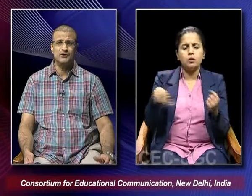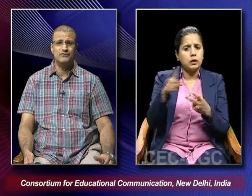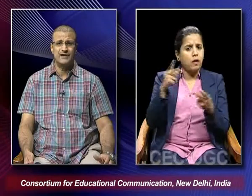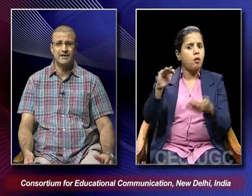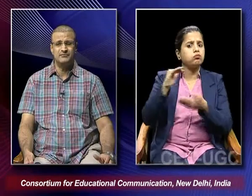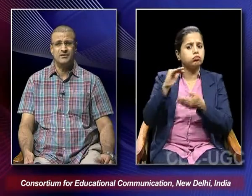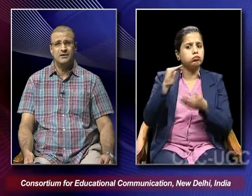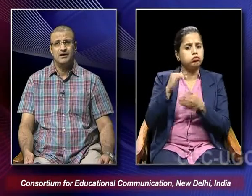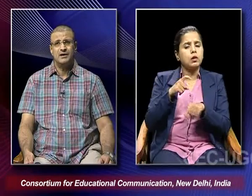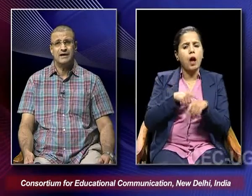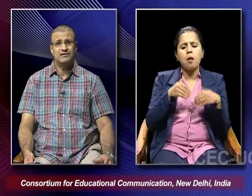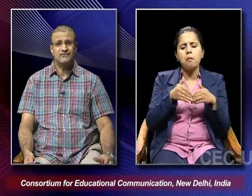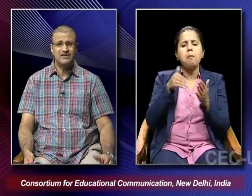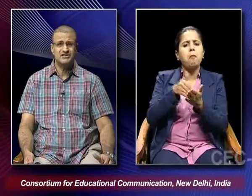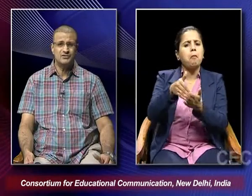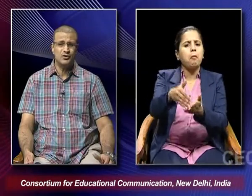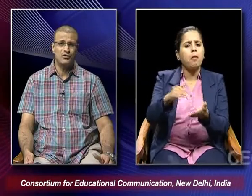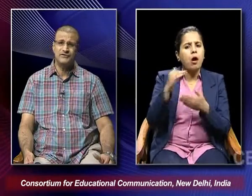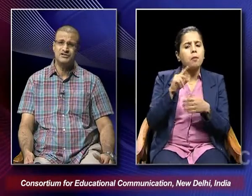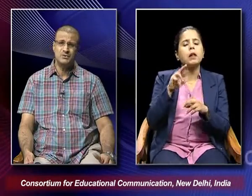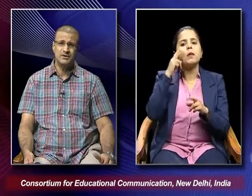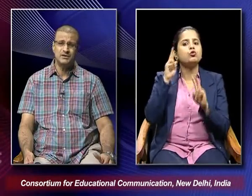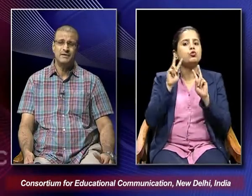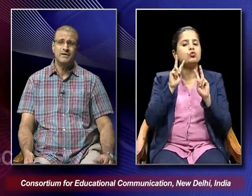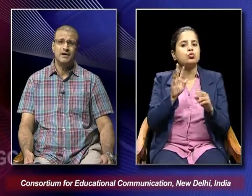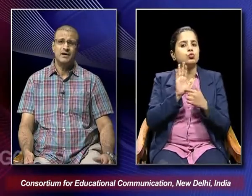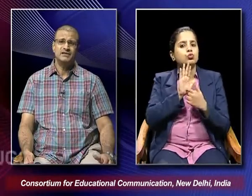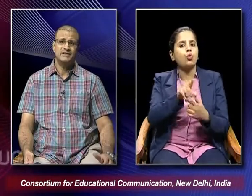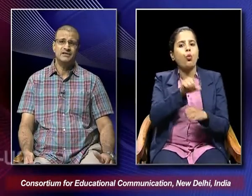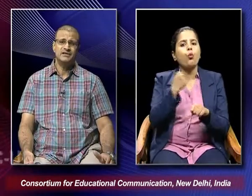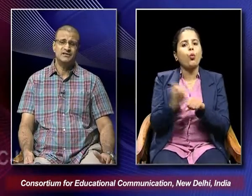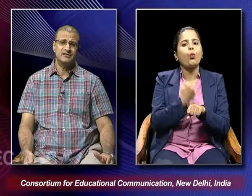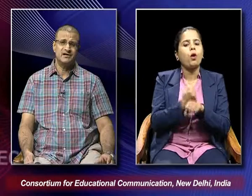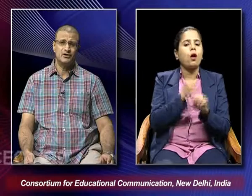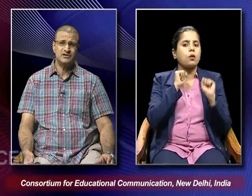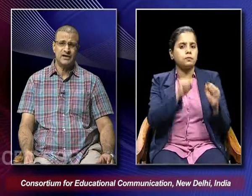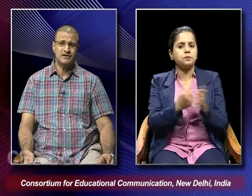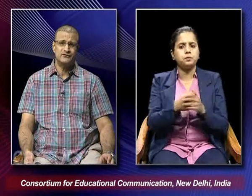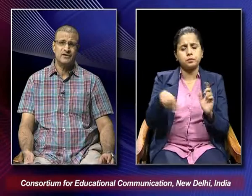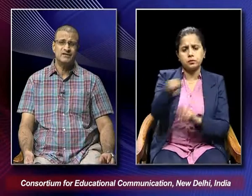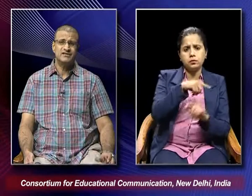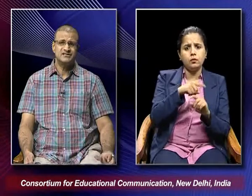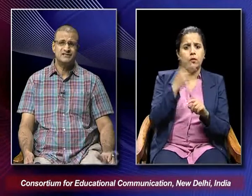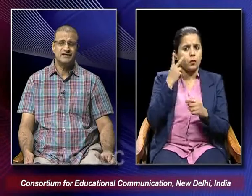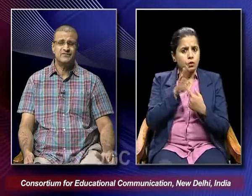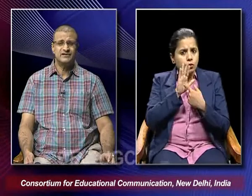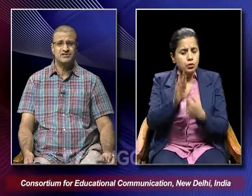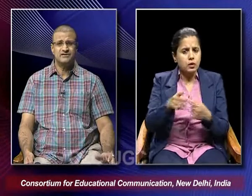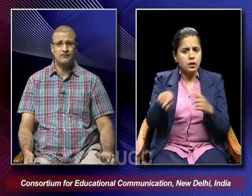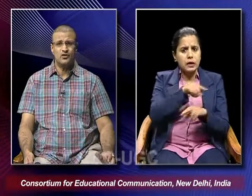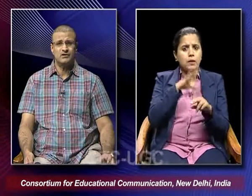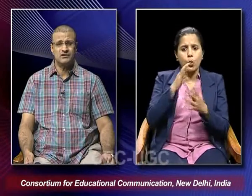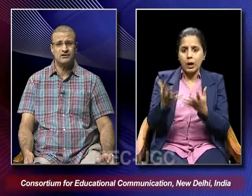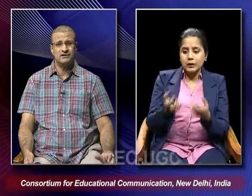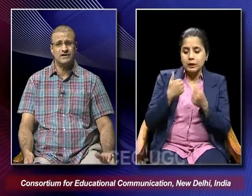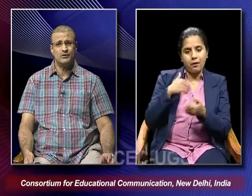period of time are a reflection of his work. They are not the kind of things that if he received the